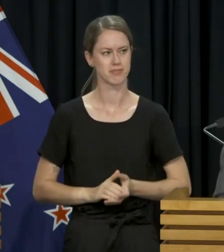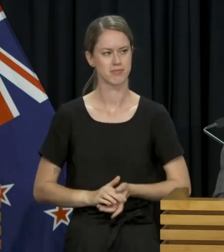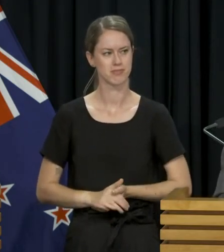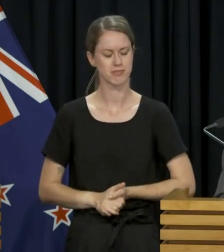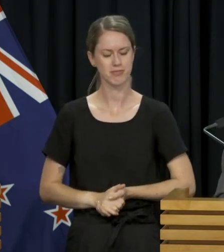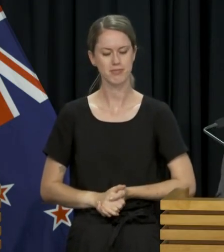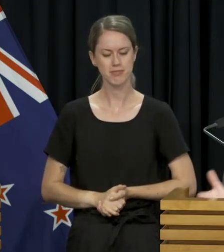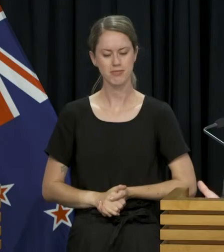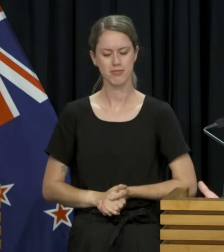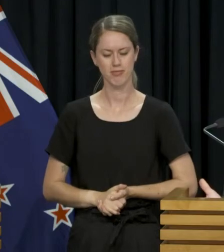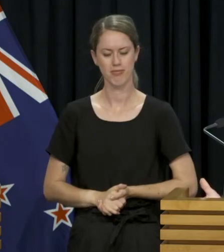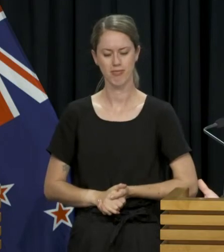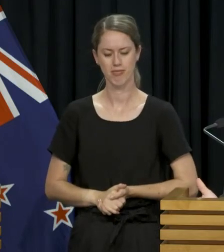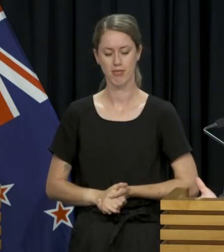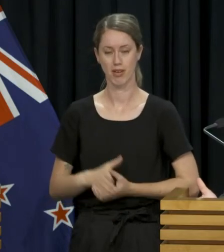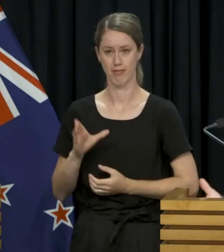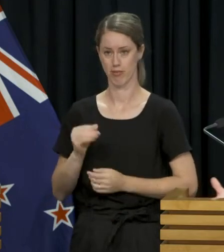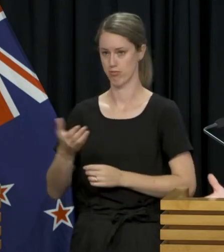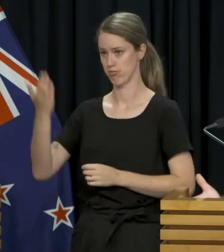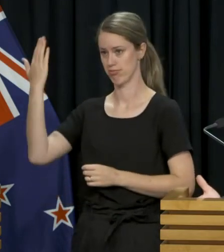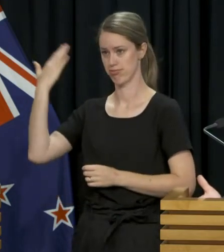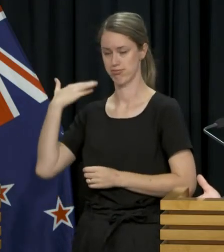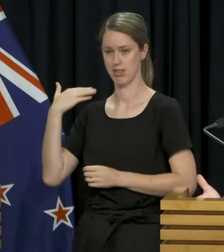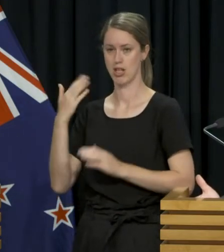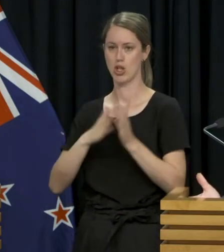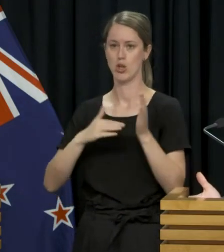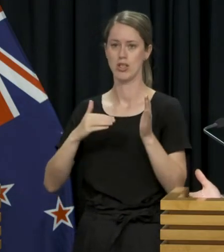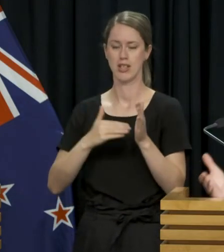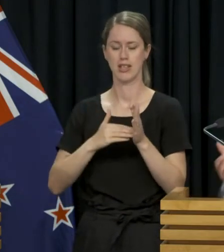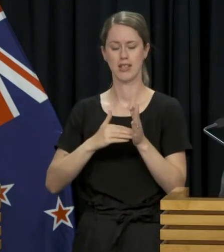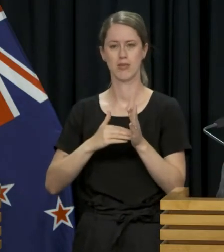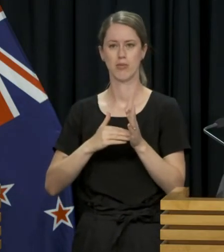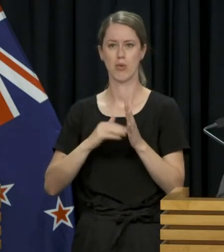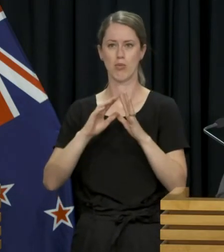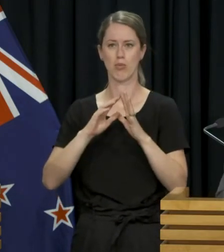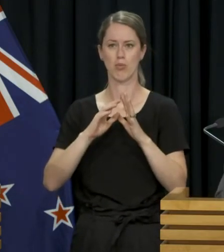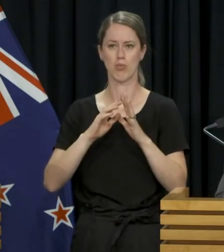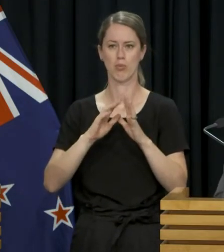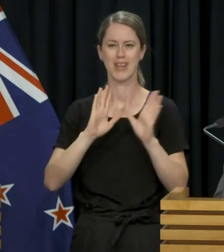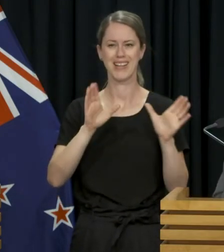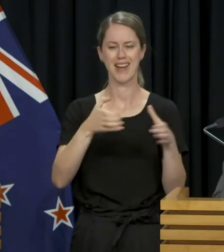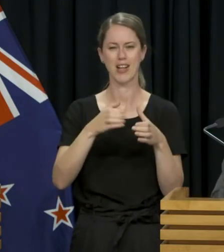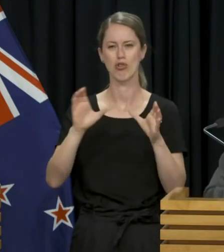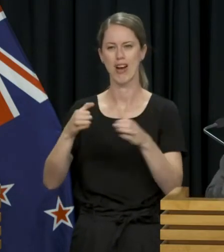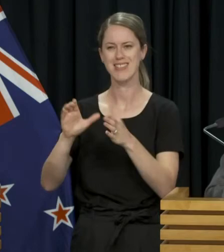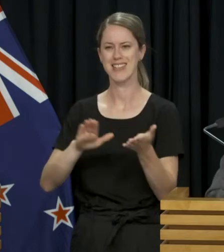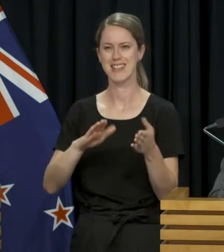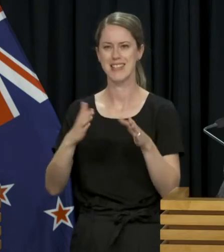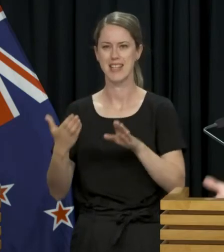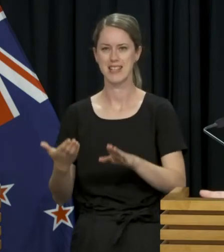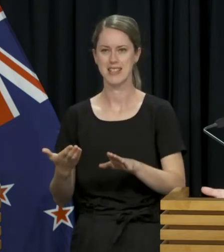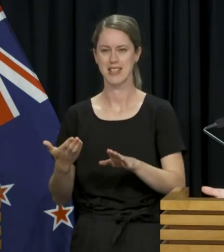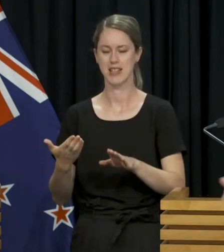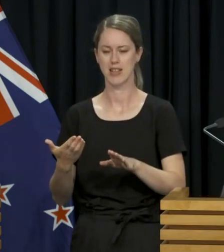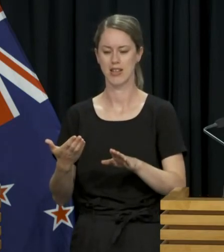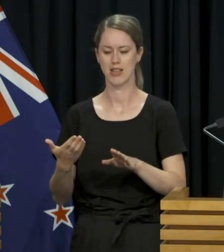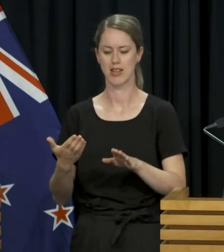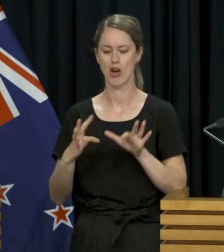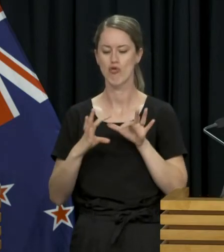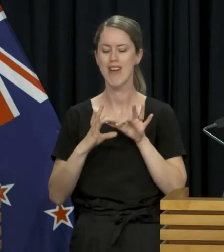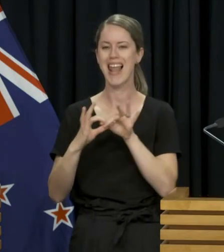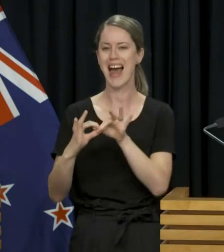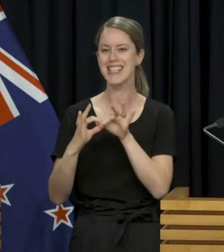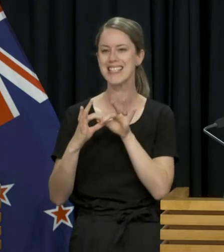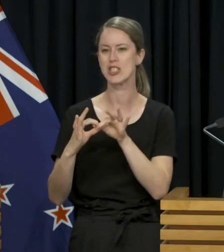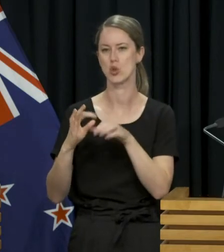pandemic, we've been very inclusive in our approach to categorising deaths as COVID-19 related